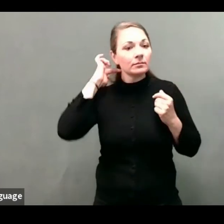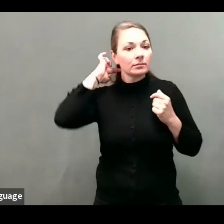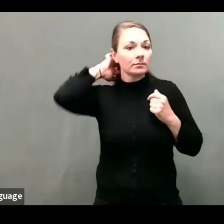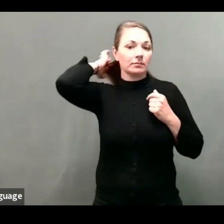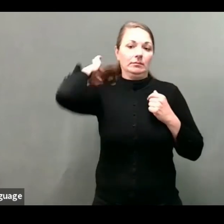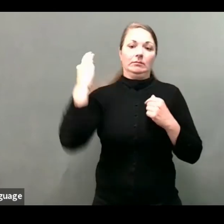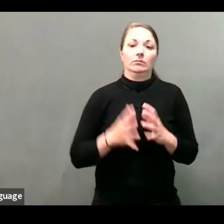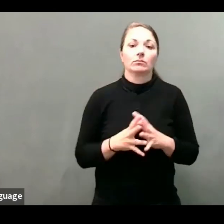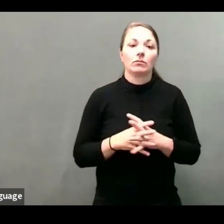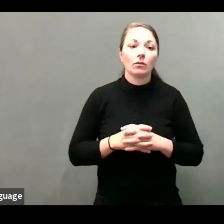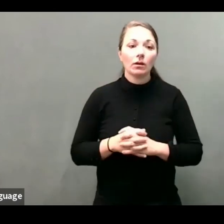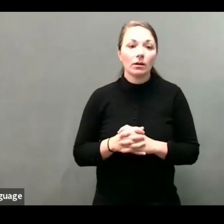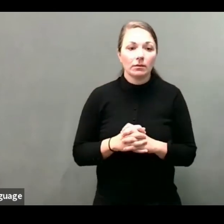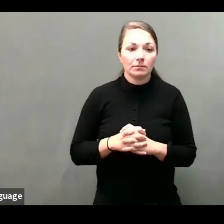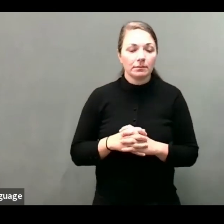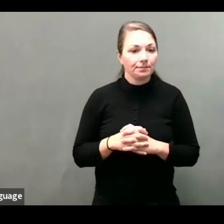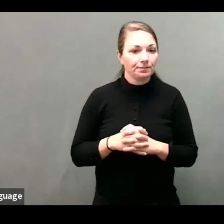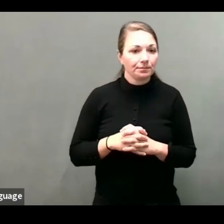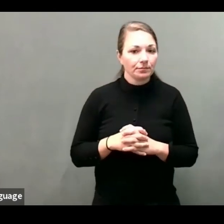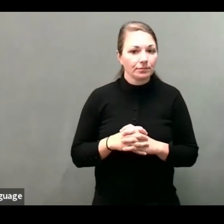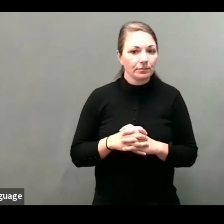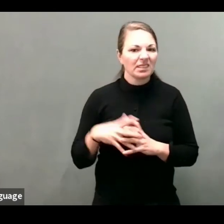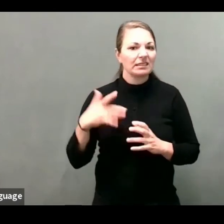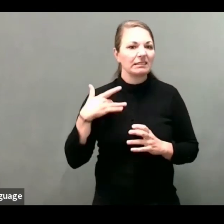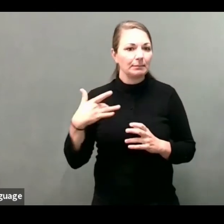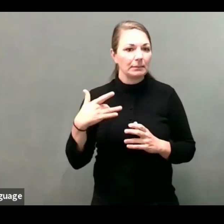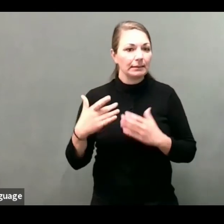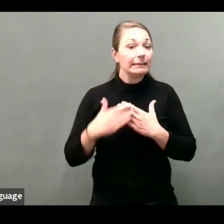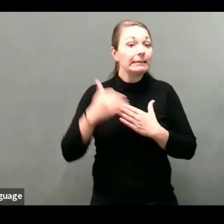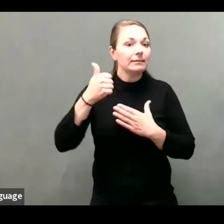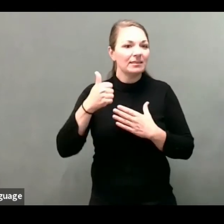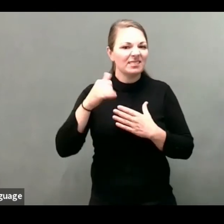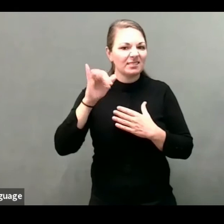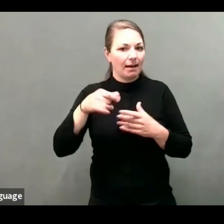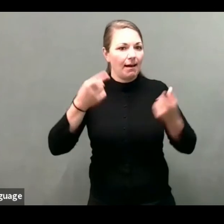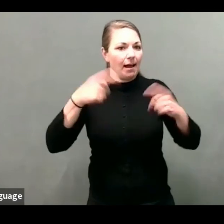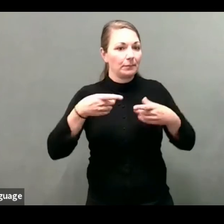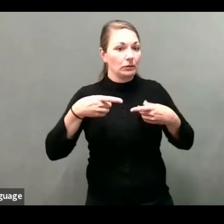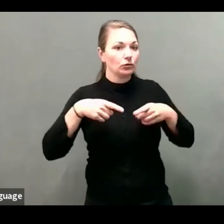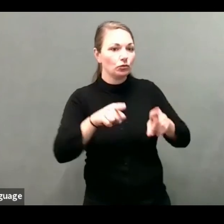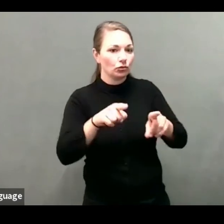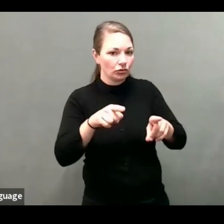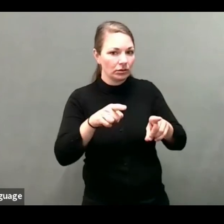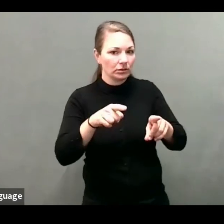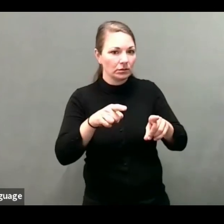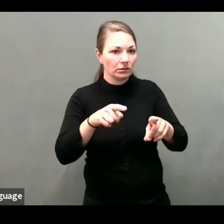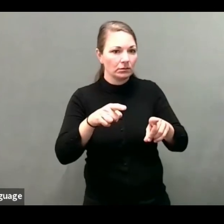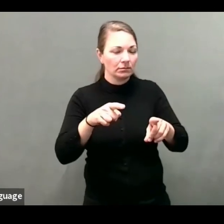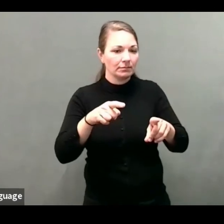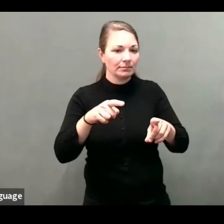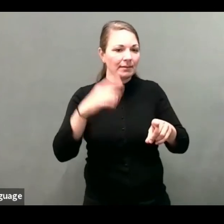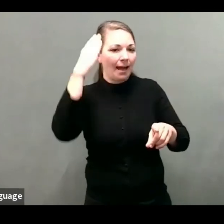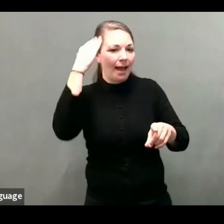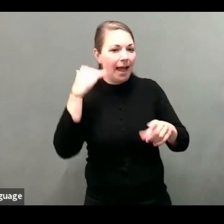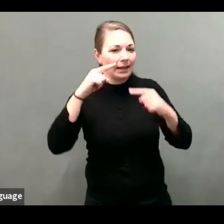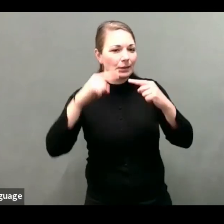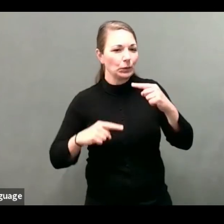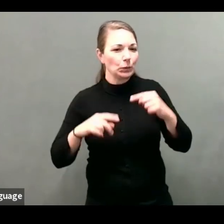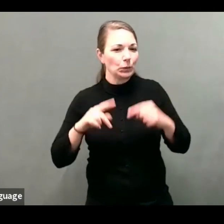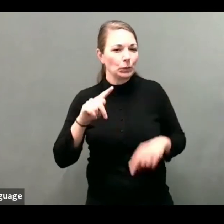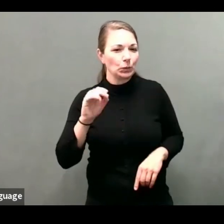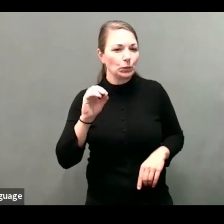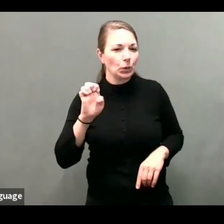as well, is to tie this in with the head-to-toe exam. So that as the SANE is looking at different body parts